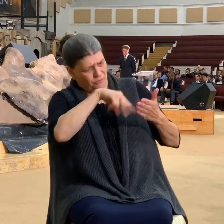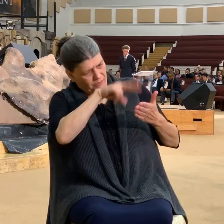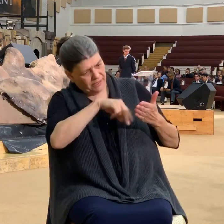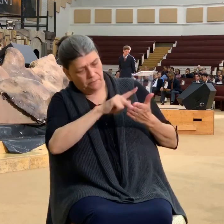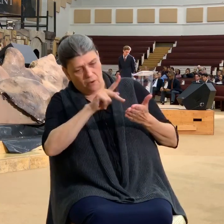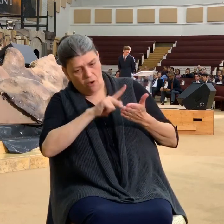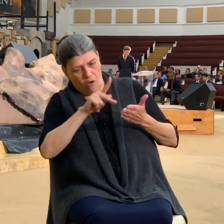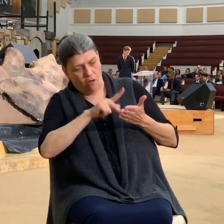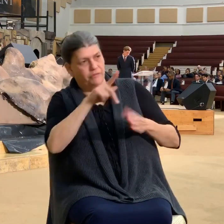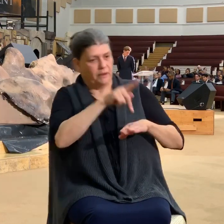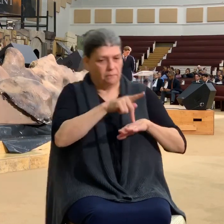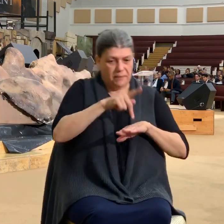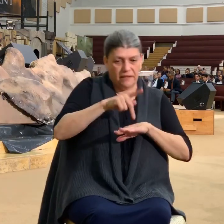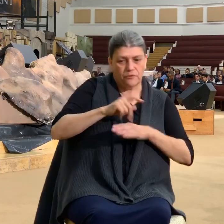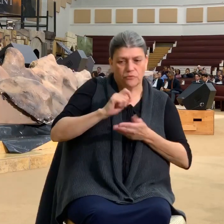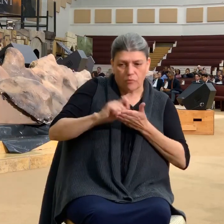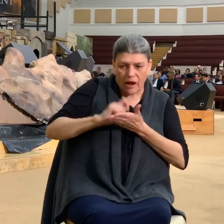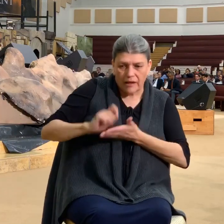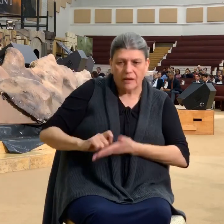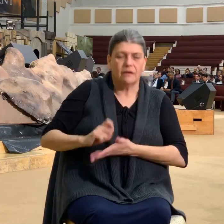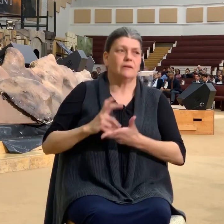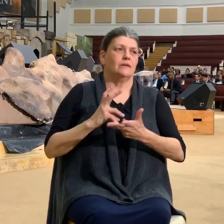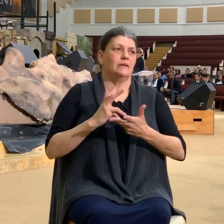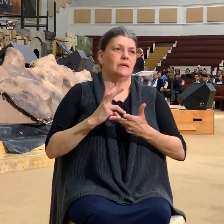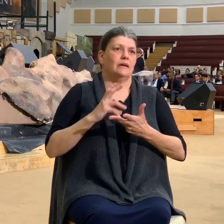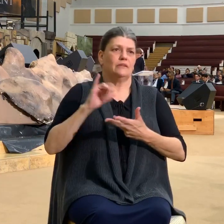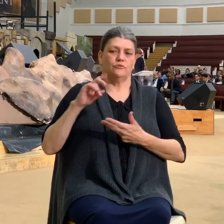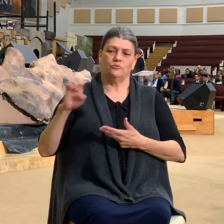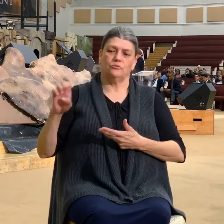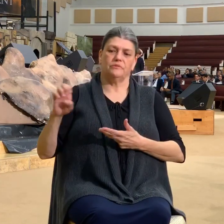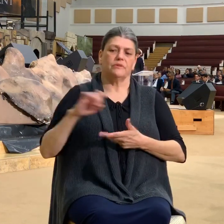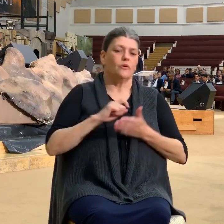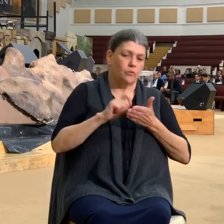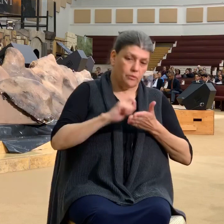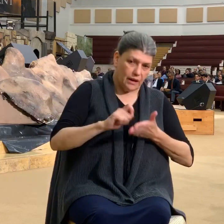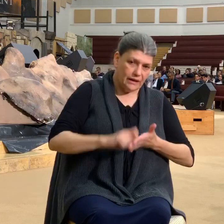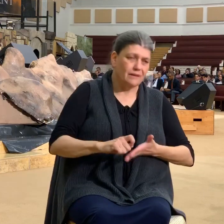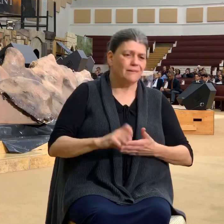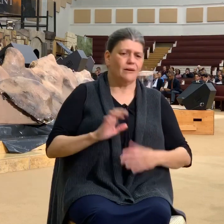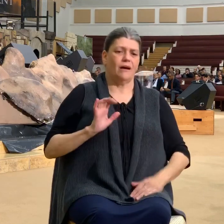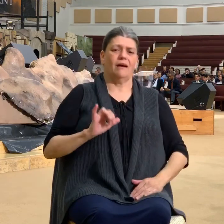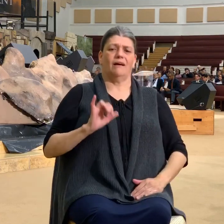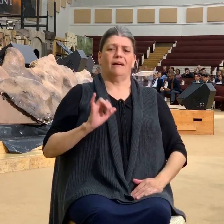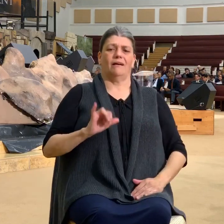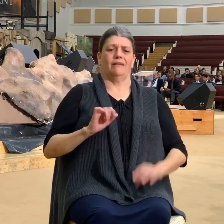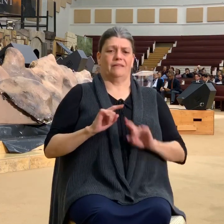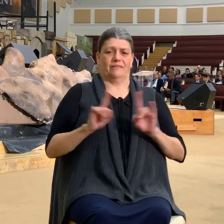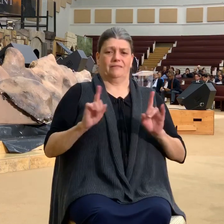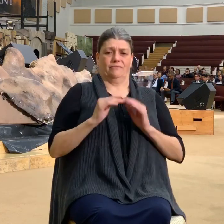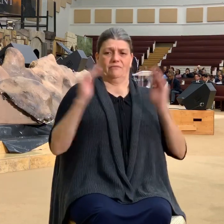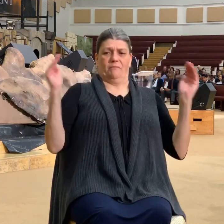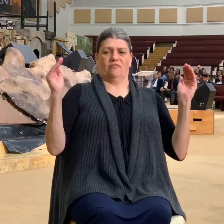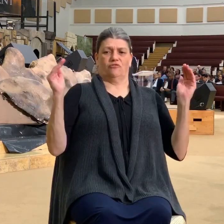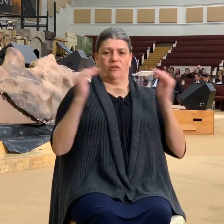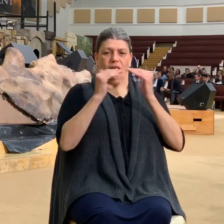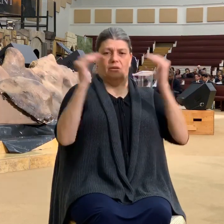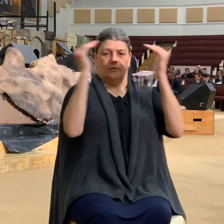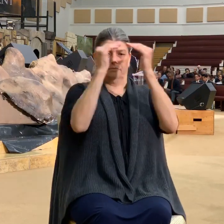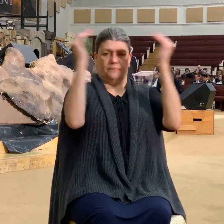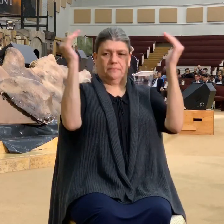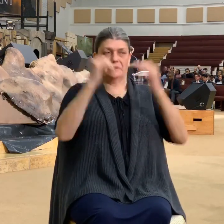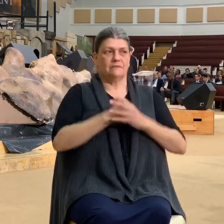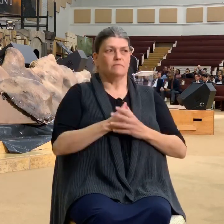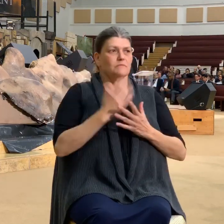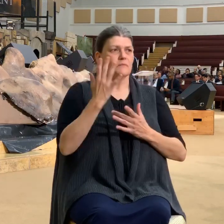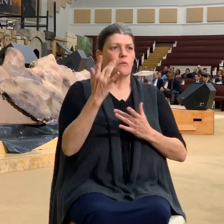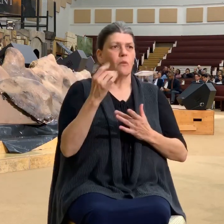start reading Peter's writing, you start reading Jude's writing, and you're like, oh, this is a whole other dimension. Why is that in there in the